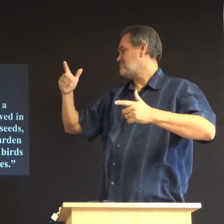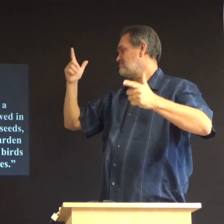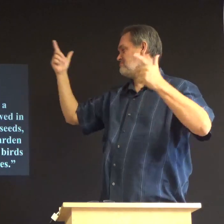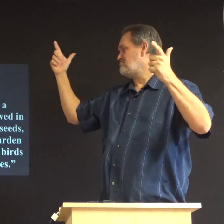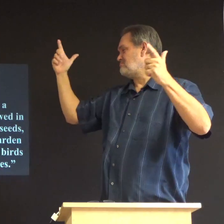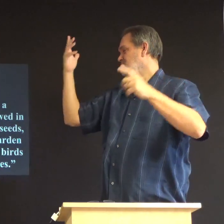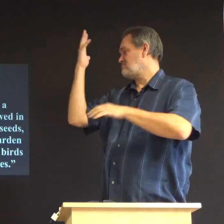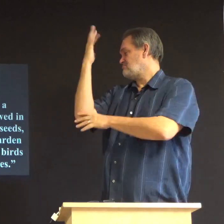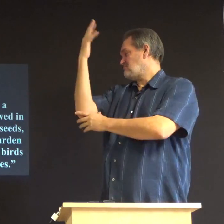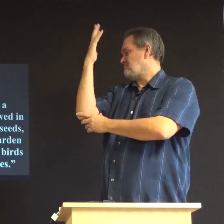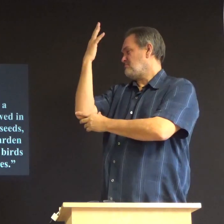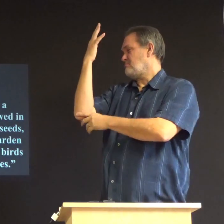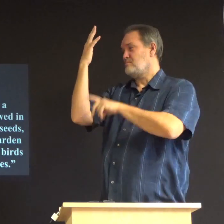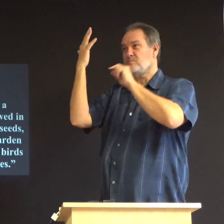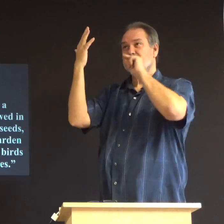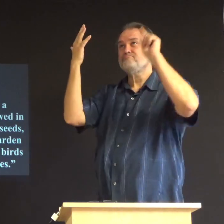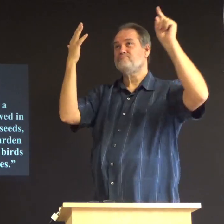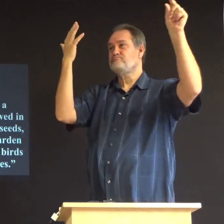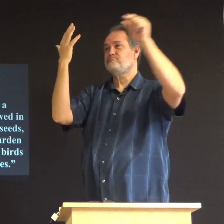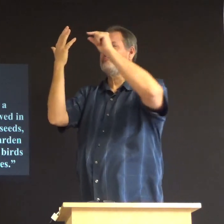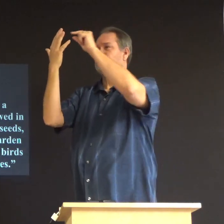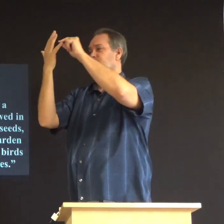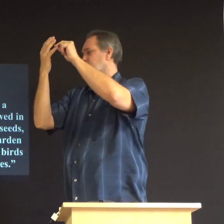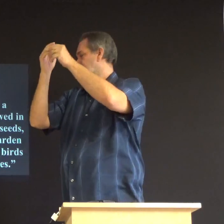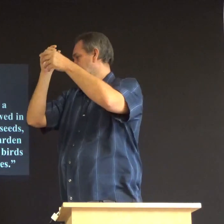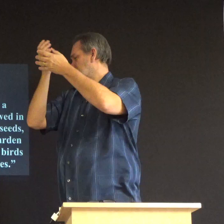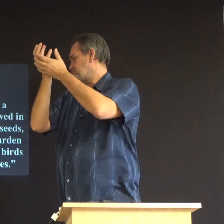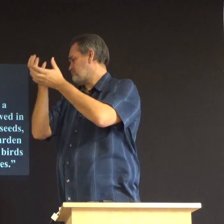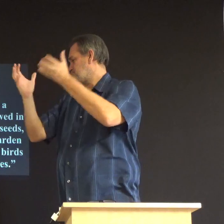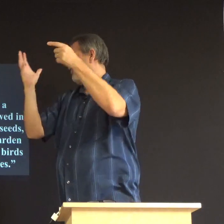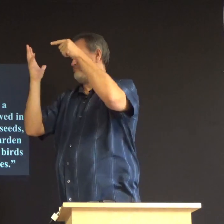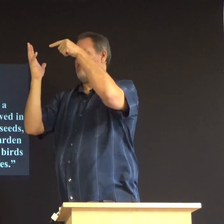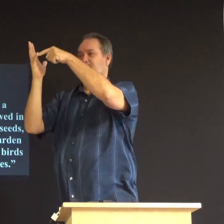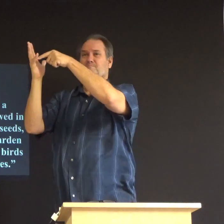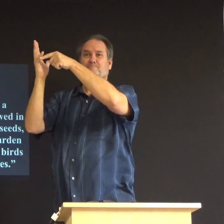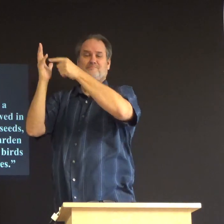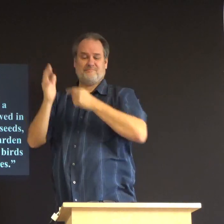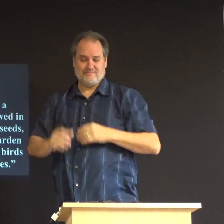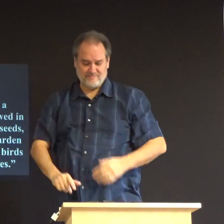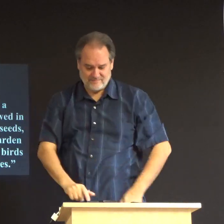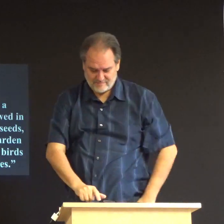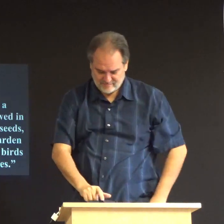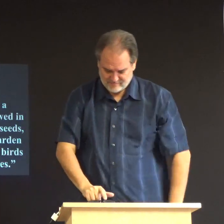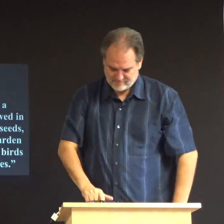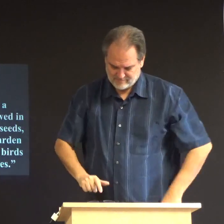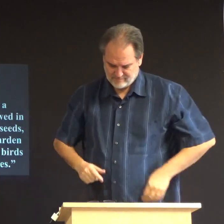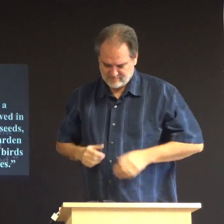a garden plant and becomes a tree. That the birds of the sky come and nest on its branches.